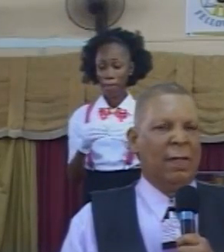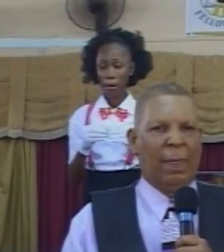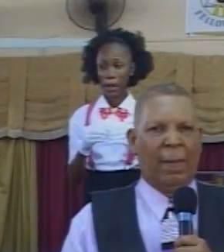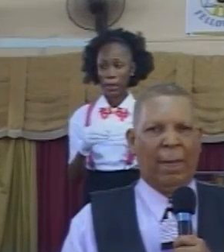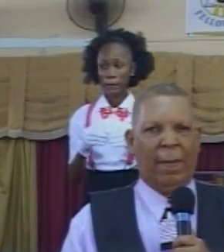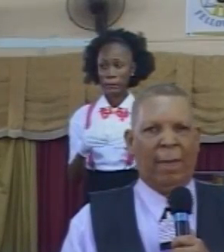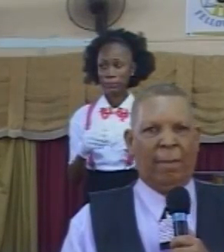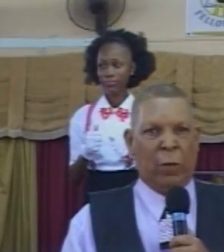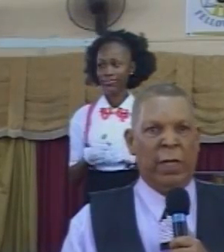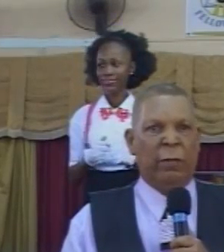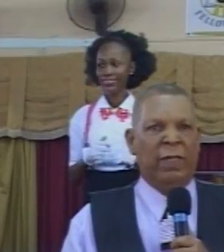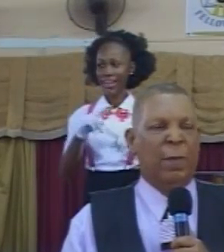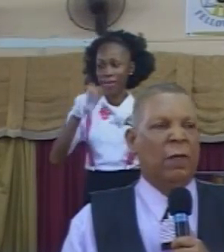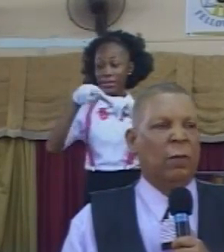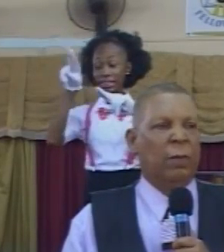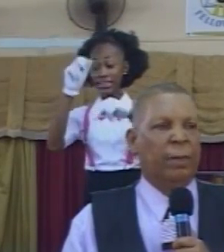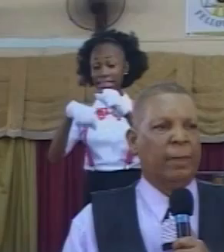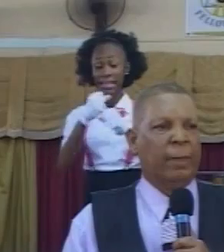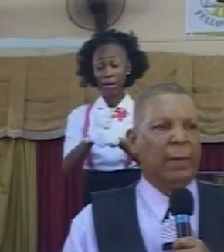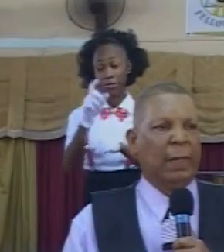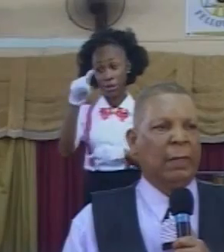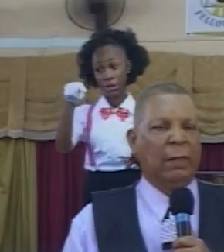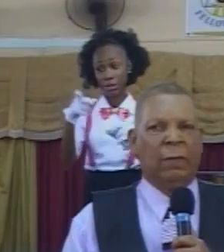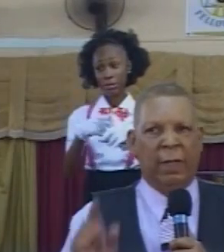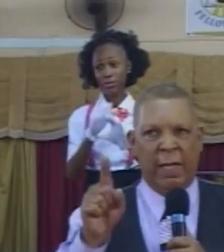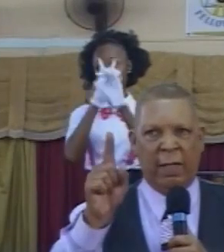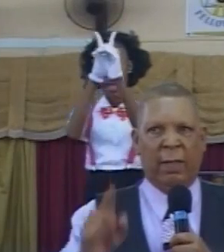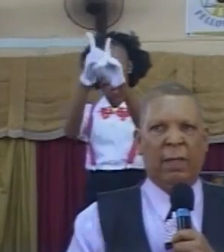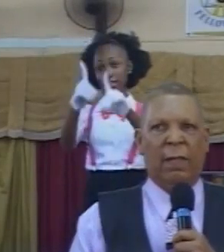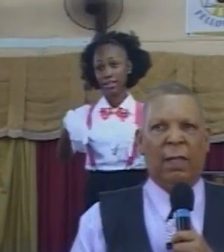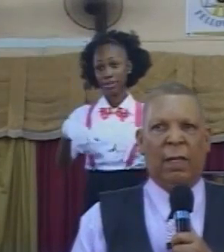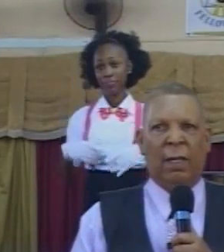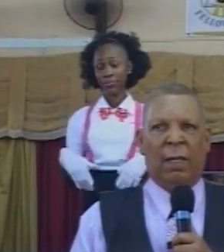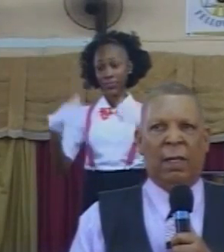years, you need to respond to. Today,